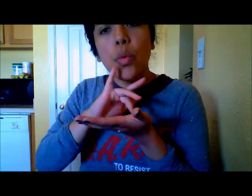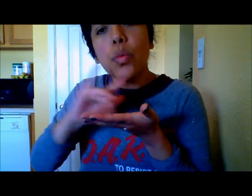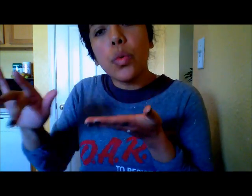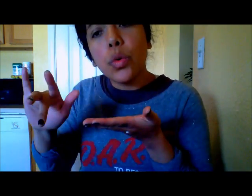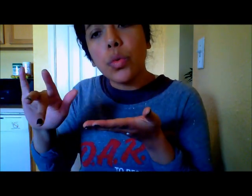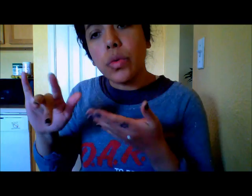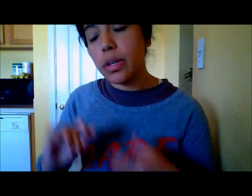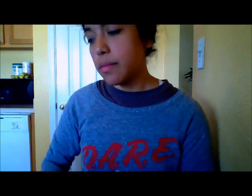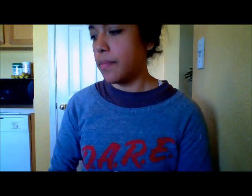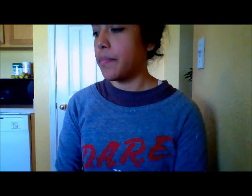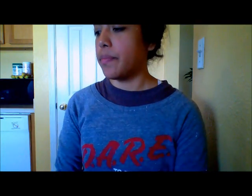Rude,